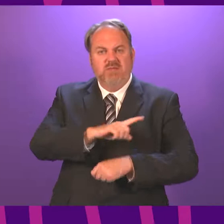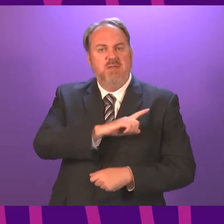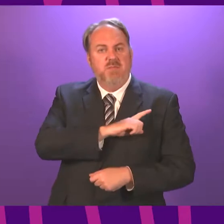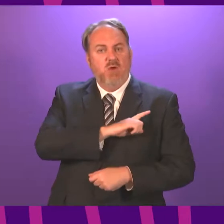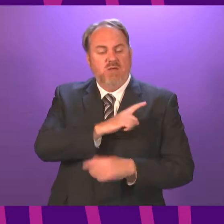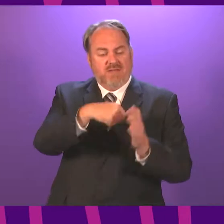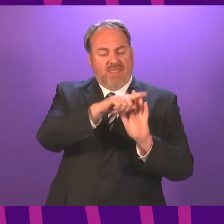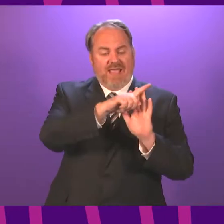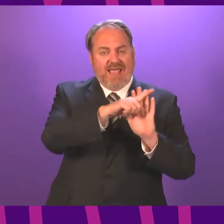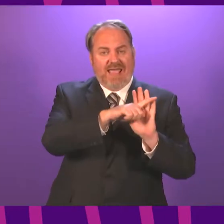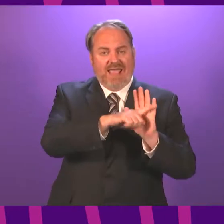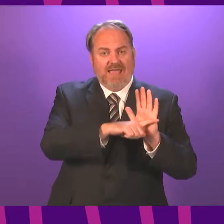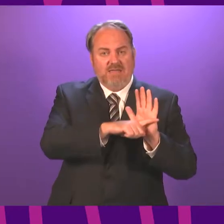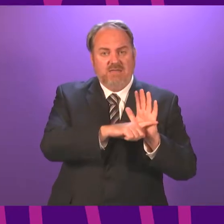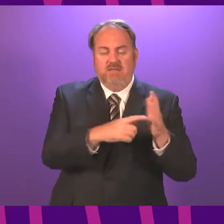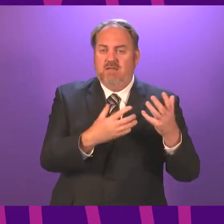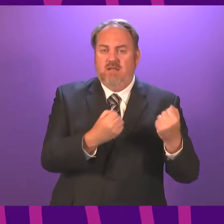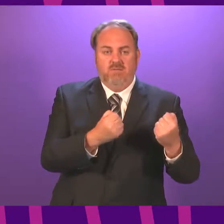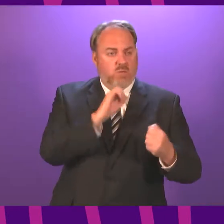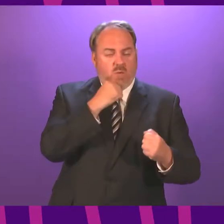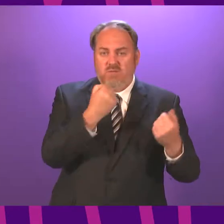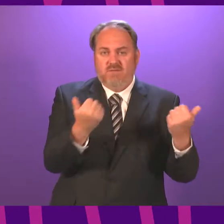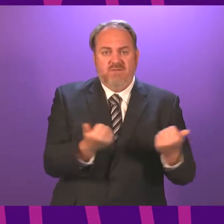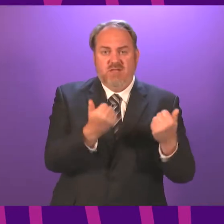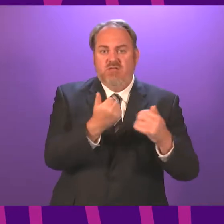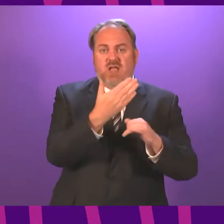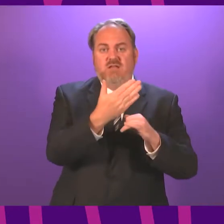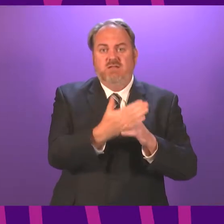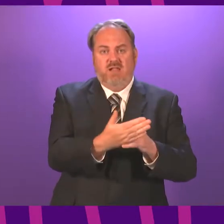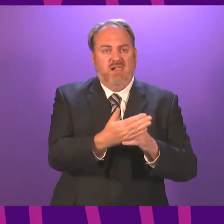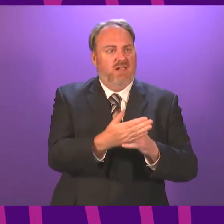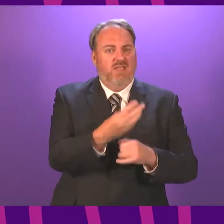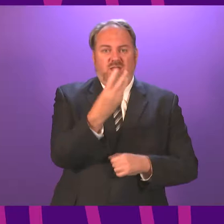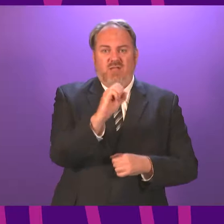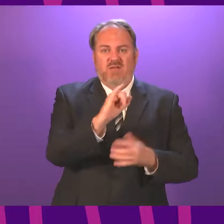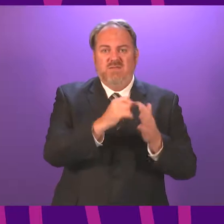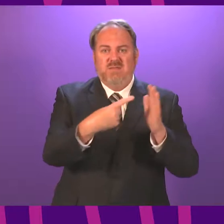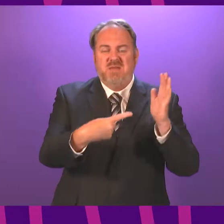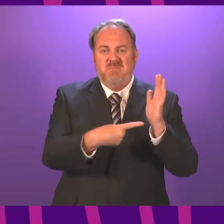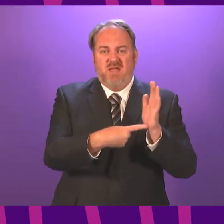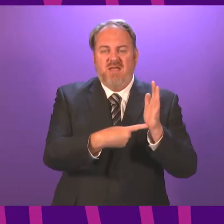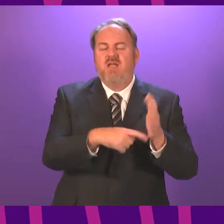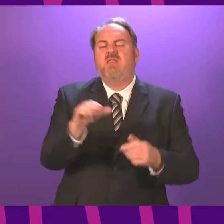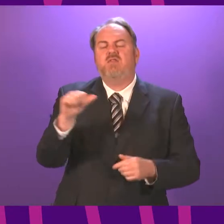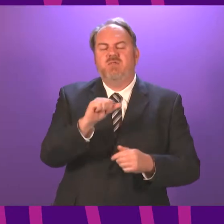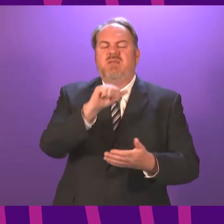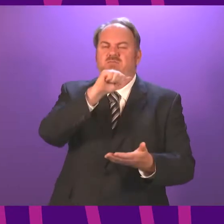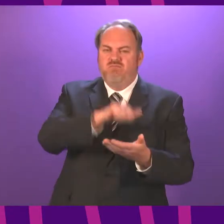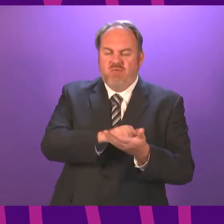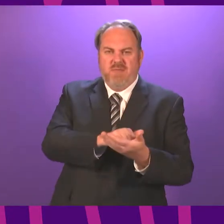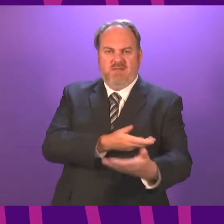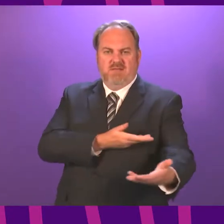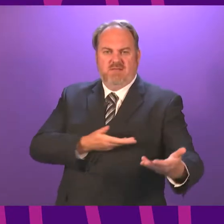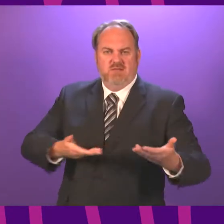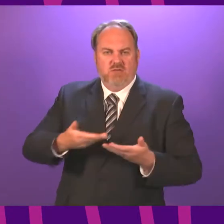of the Acts do not expire until the very last day of September. There should be proper consultation and